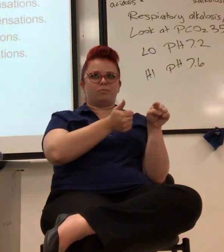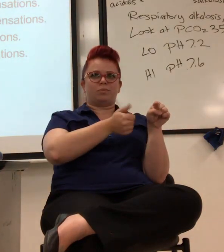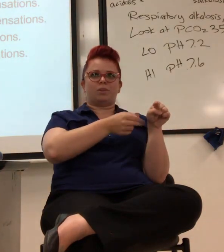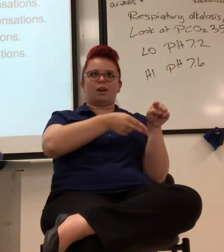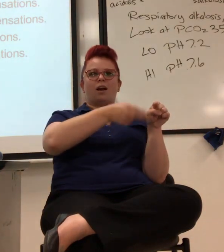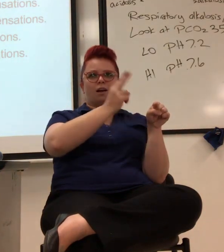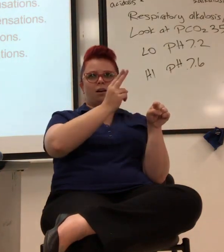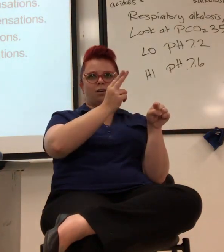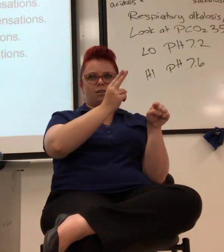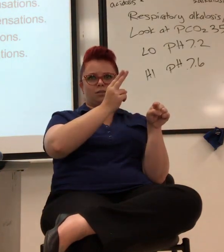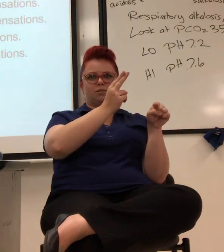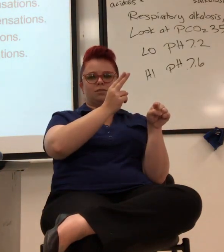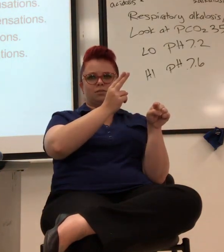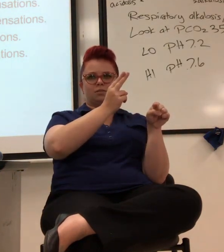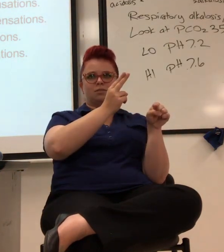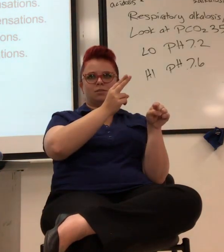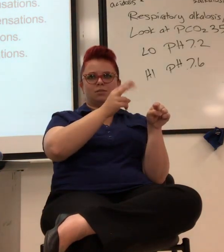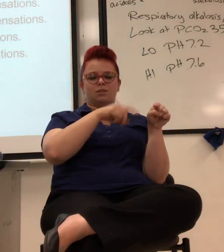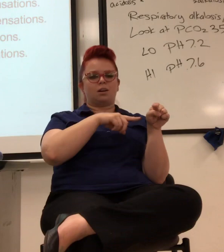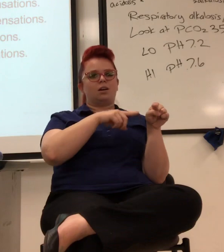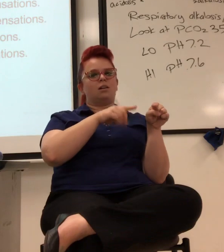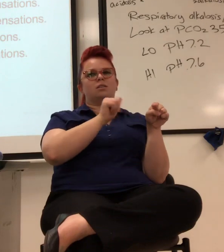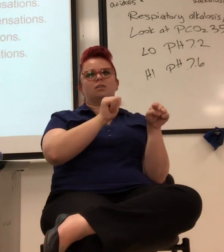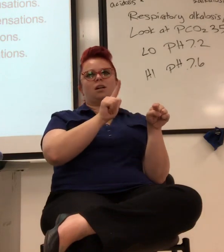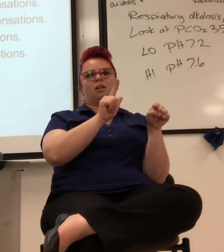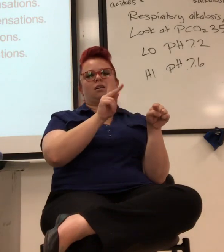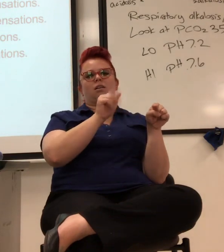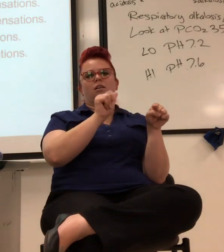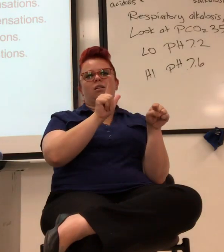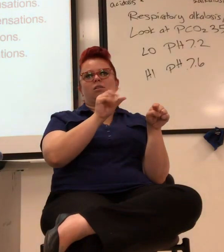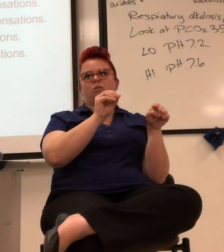inverse. 7.48.